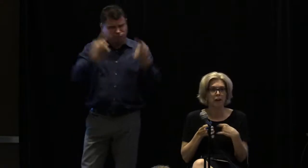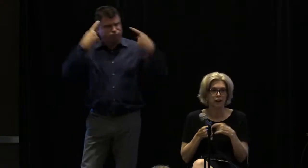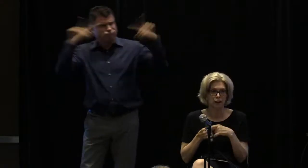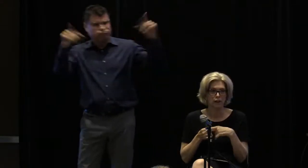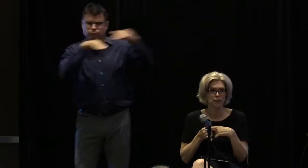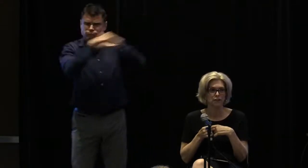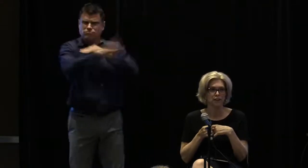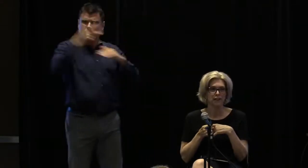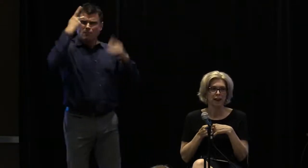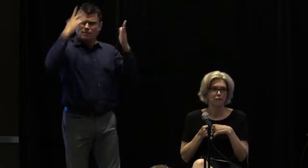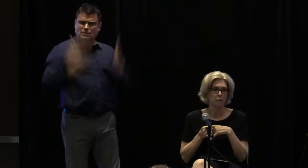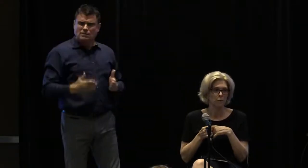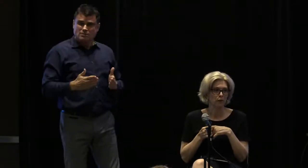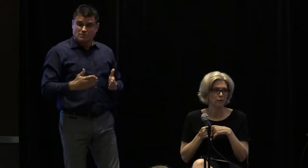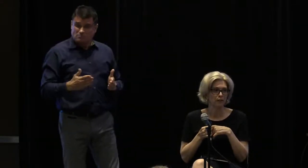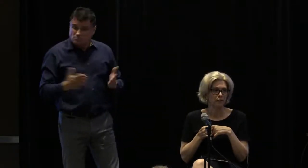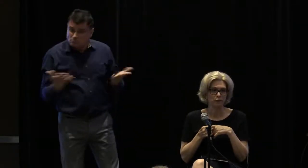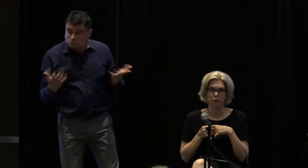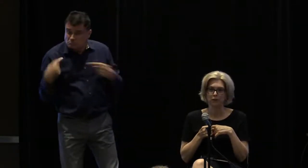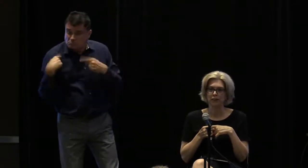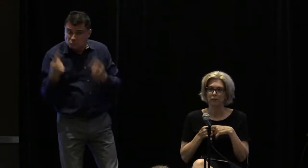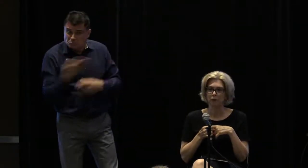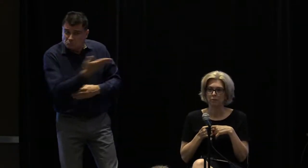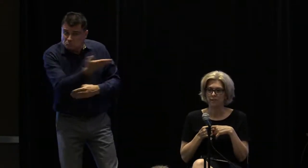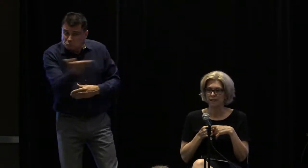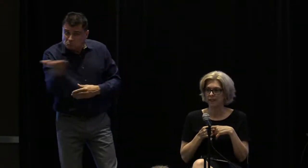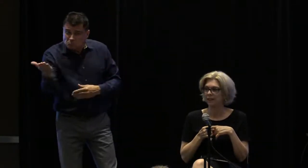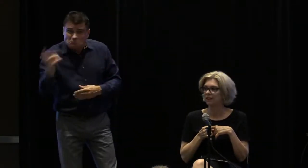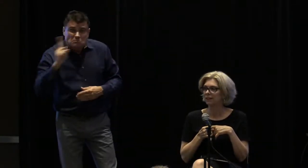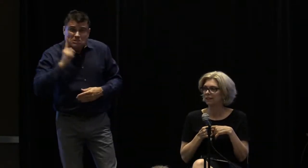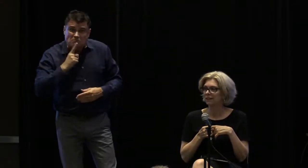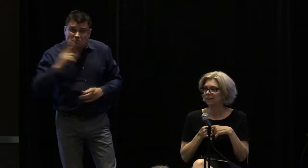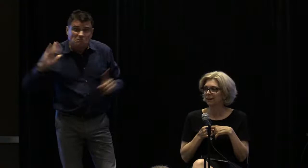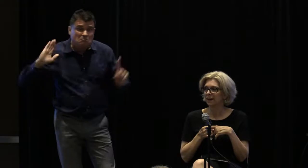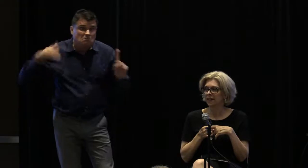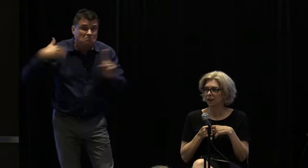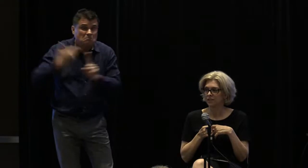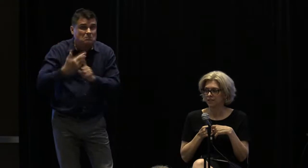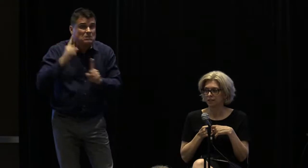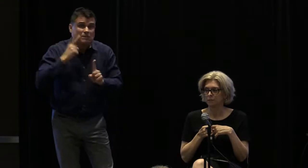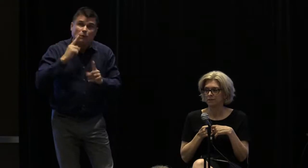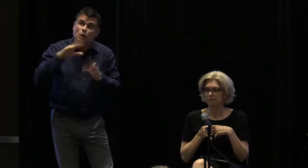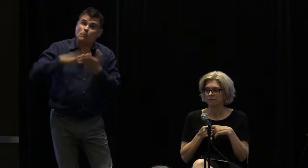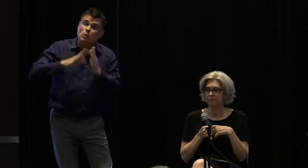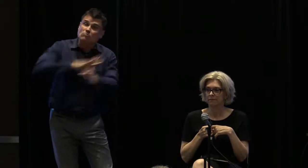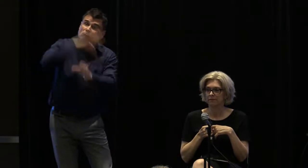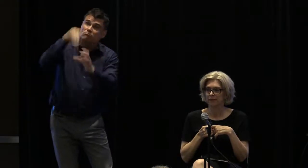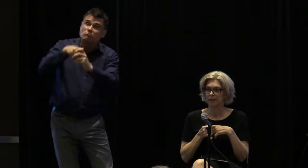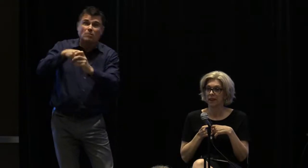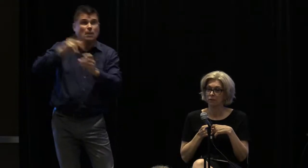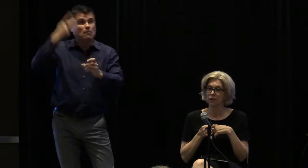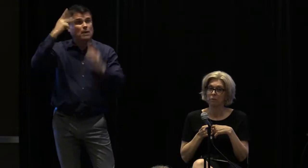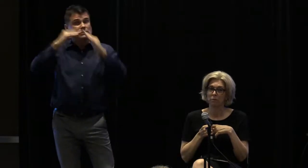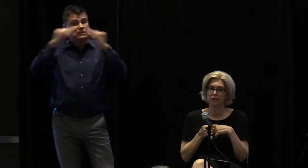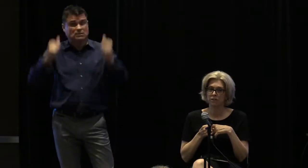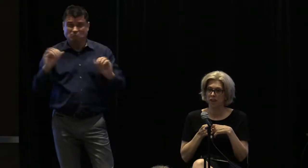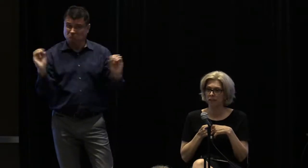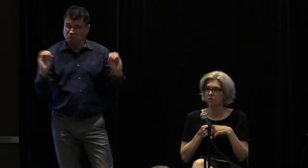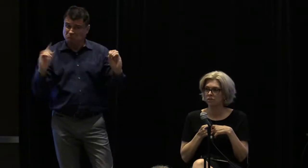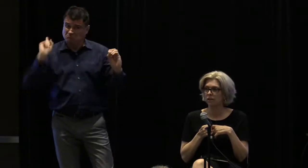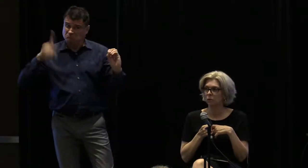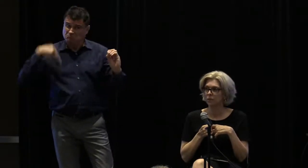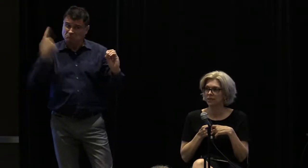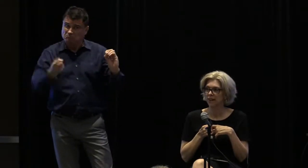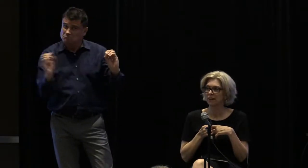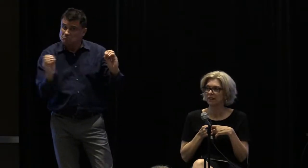not to my knowledge, have a member of the deaf community representing in our systems. And real public